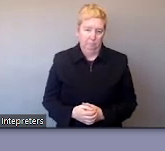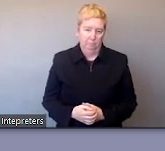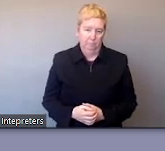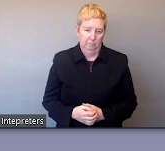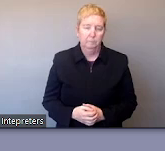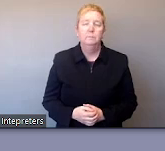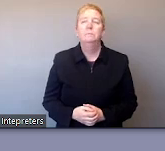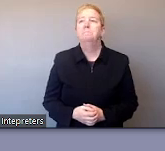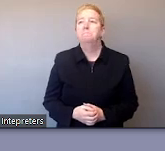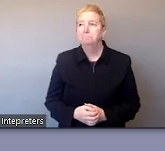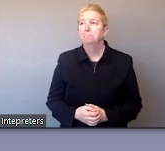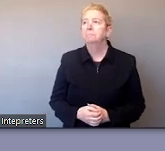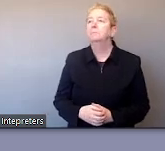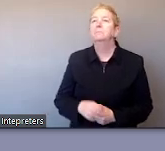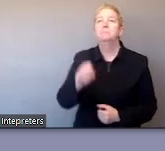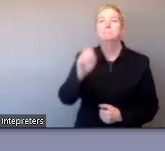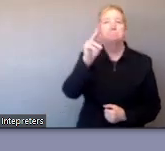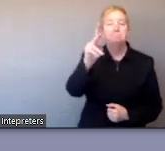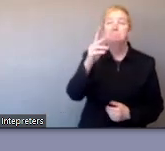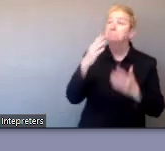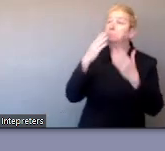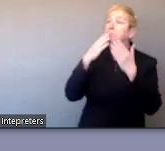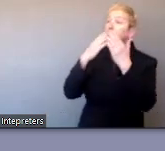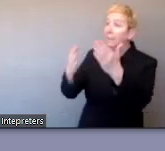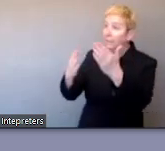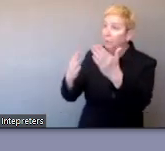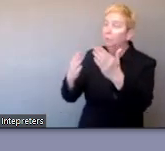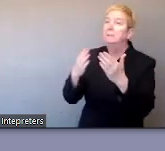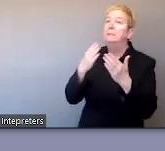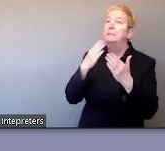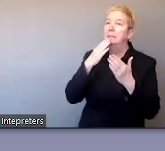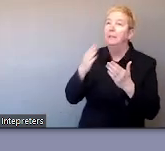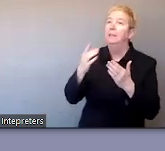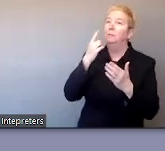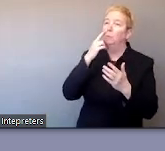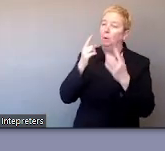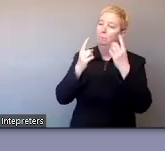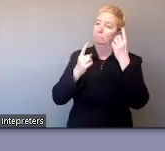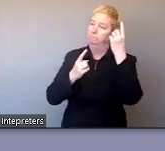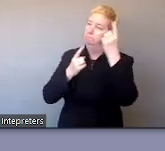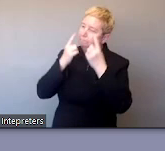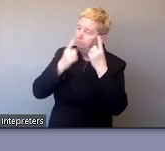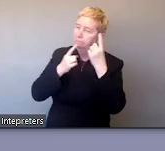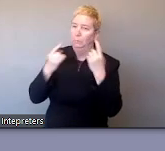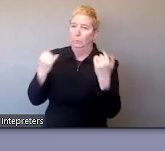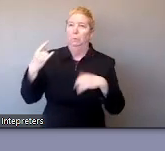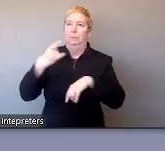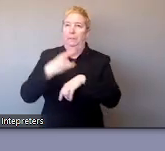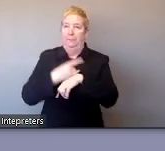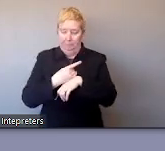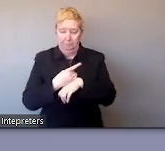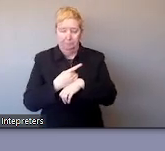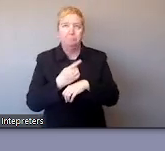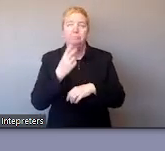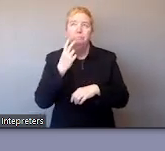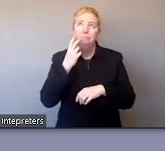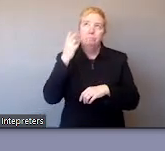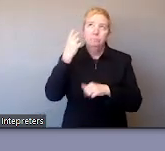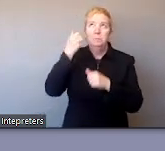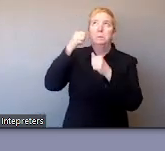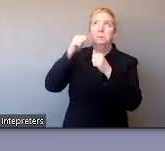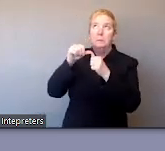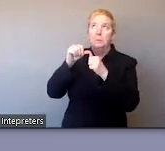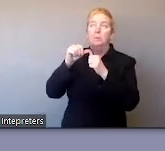Okay, thank you all for taking that time with us today to remember all these folks.